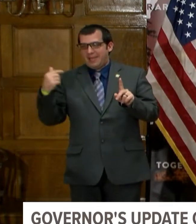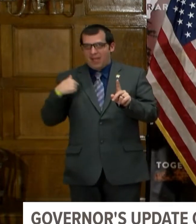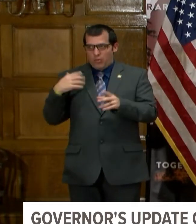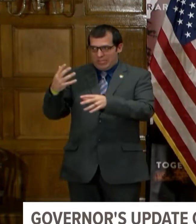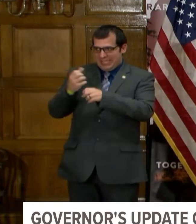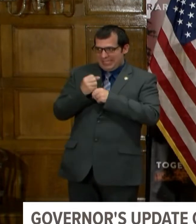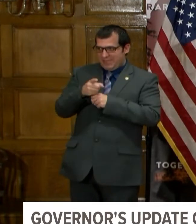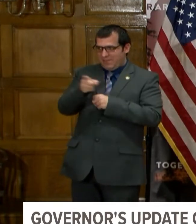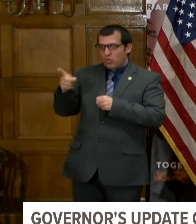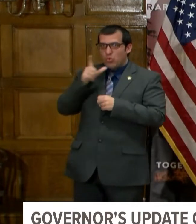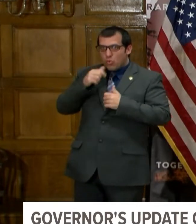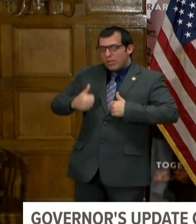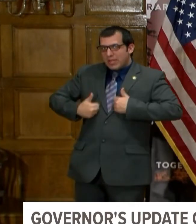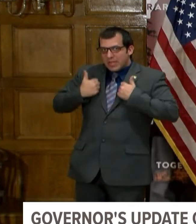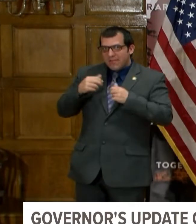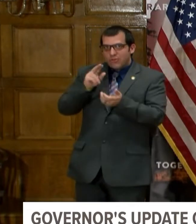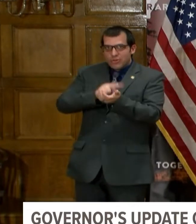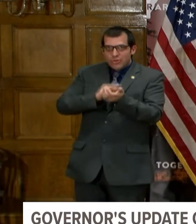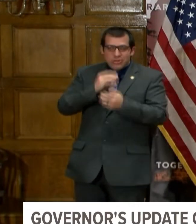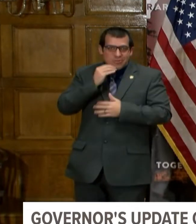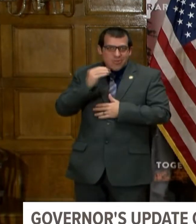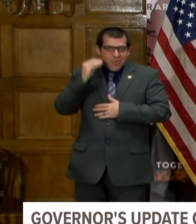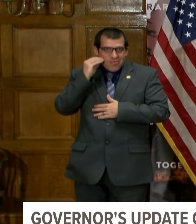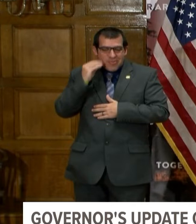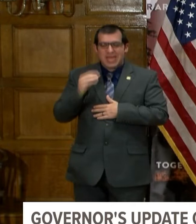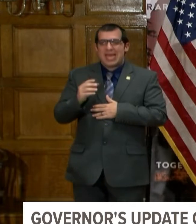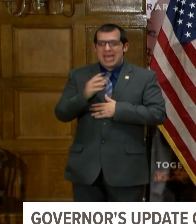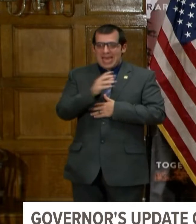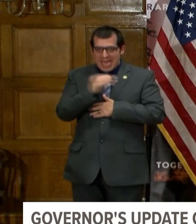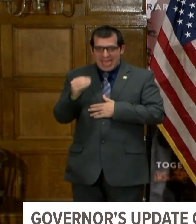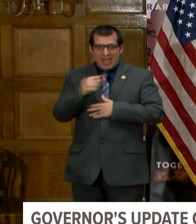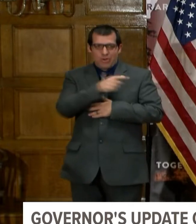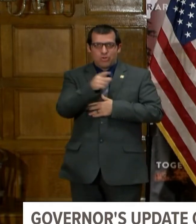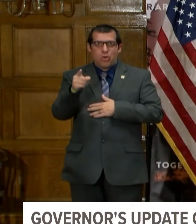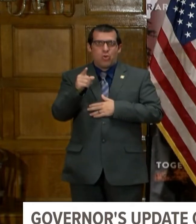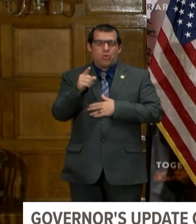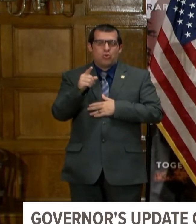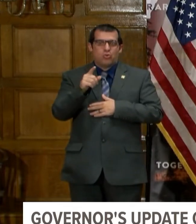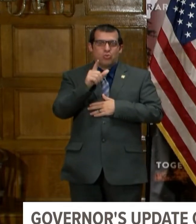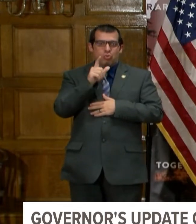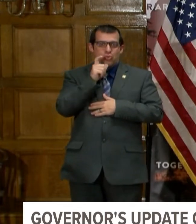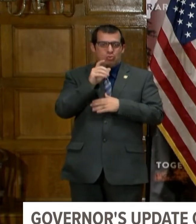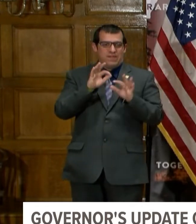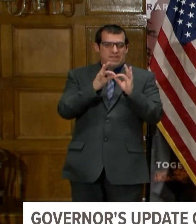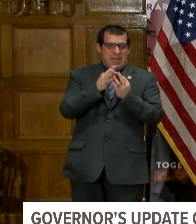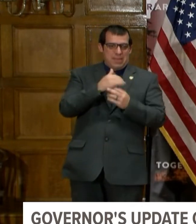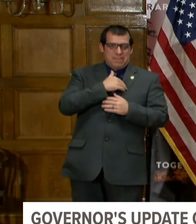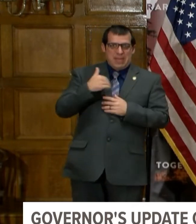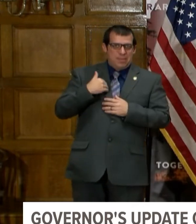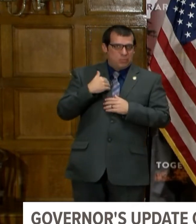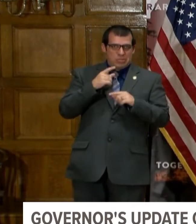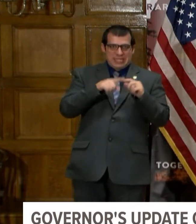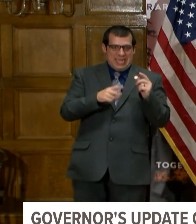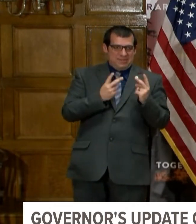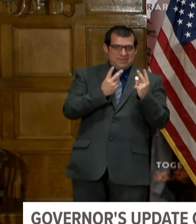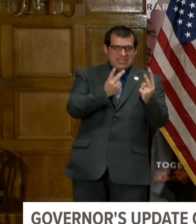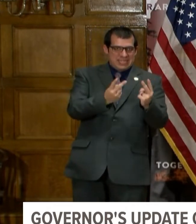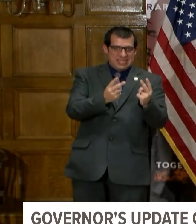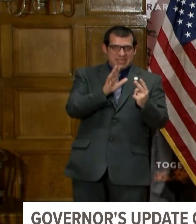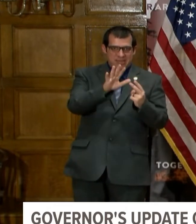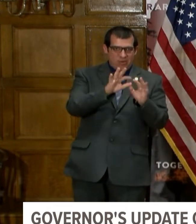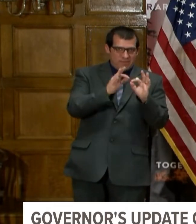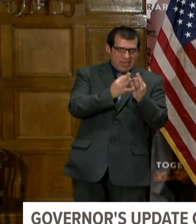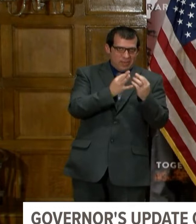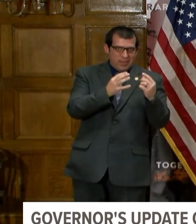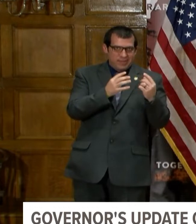the residents, but also those that are family members that have not been able to visit their family in